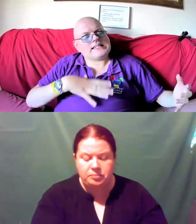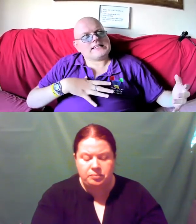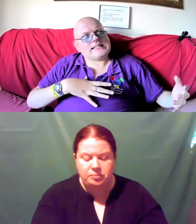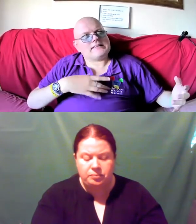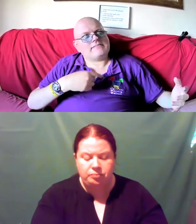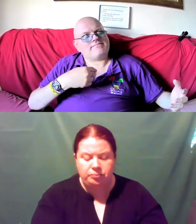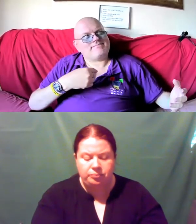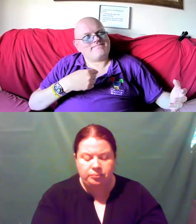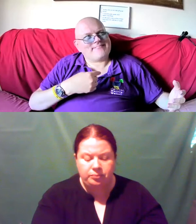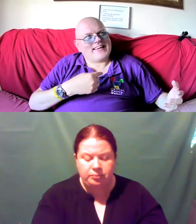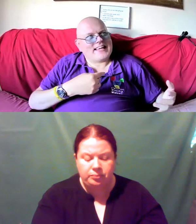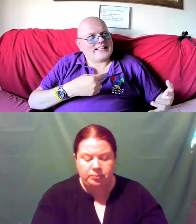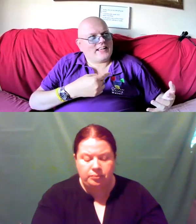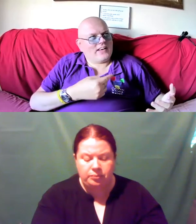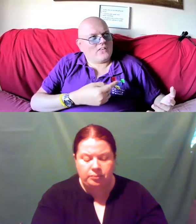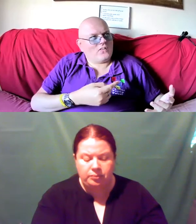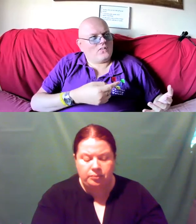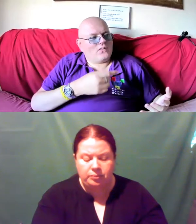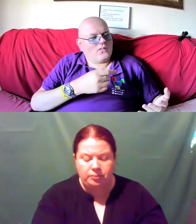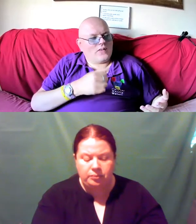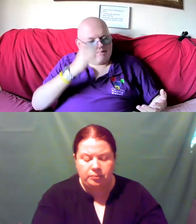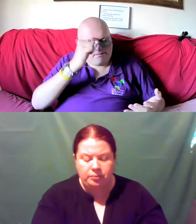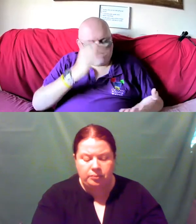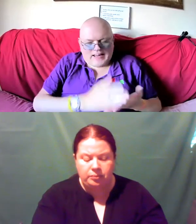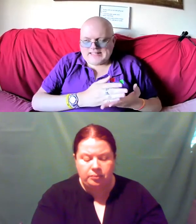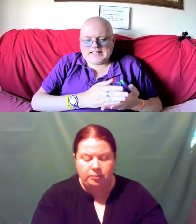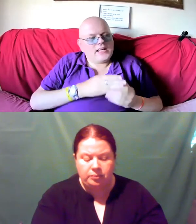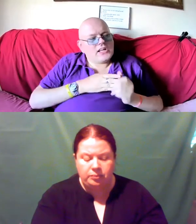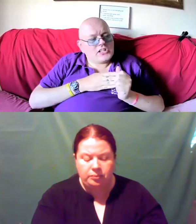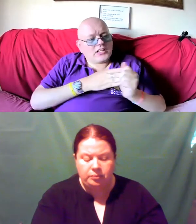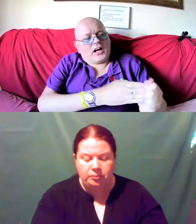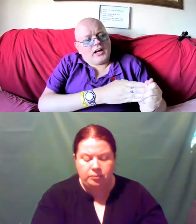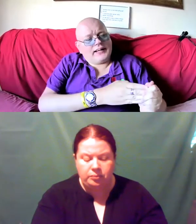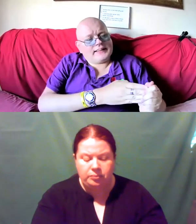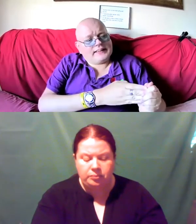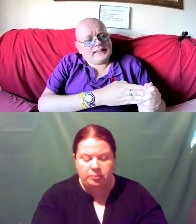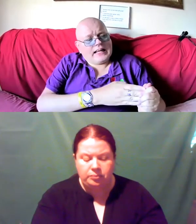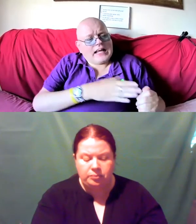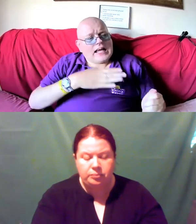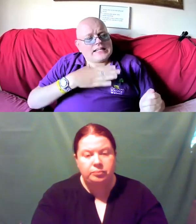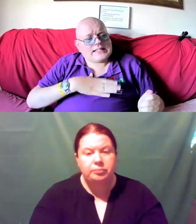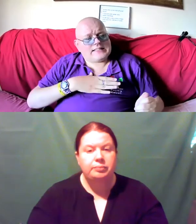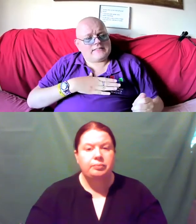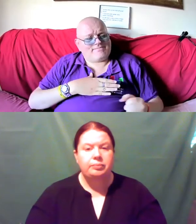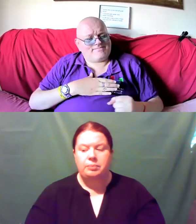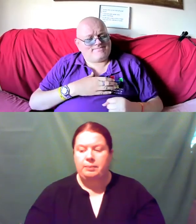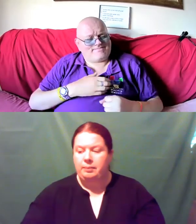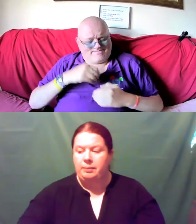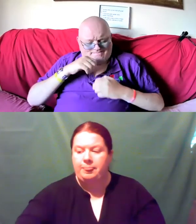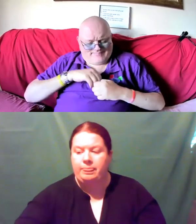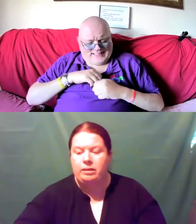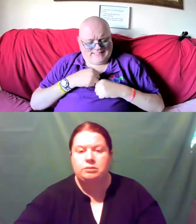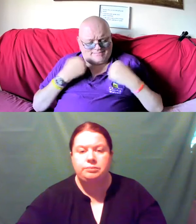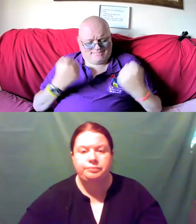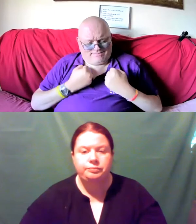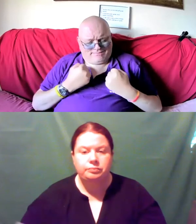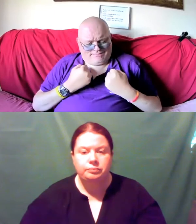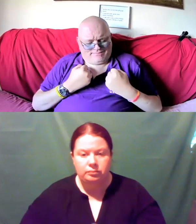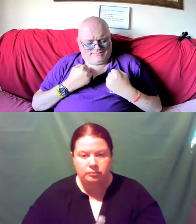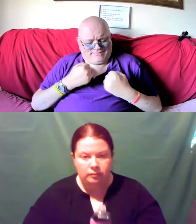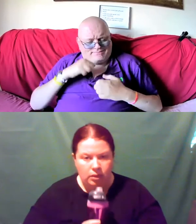one to begin with to step out in faith and guide it, and I needed to build my resilience in order to be able to do that. So the biggest